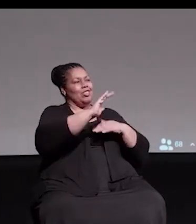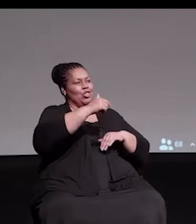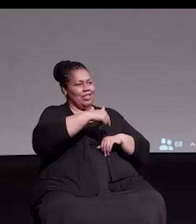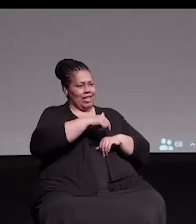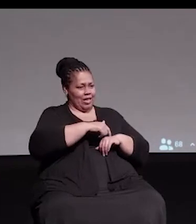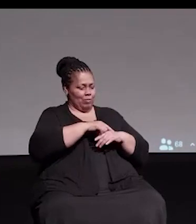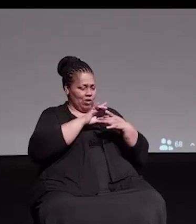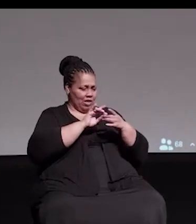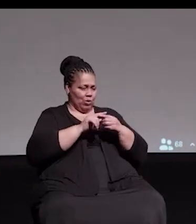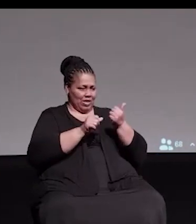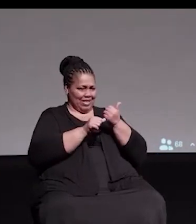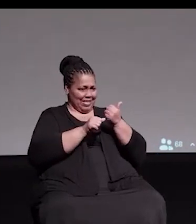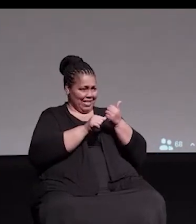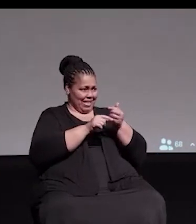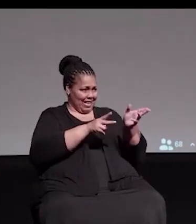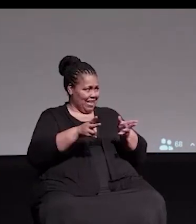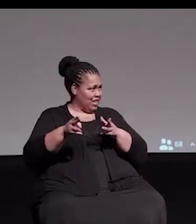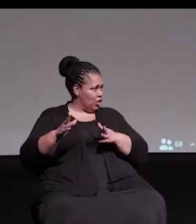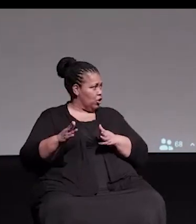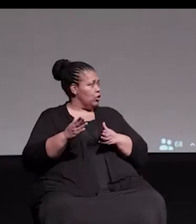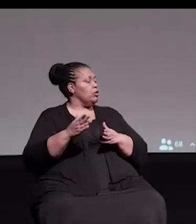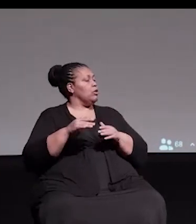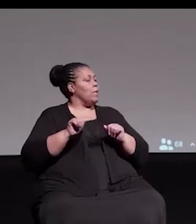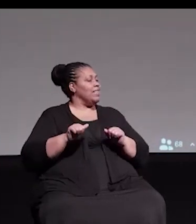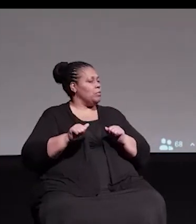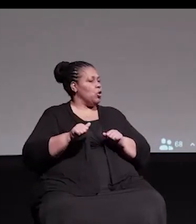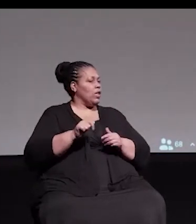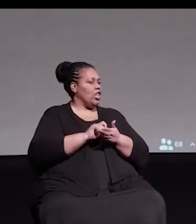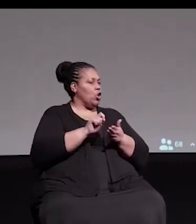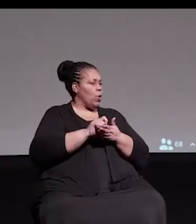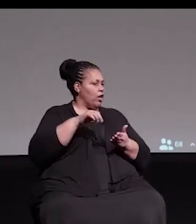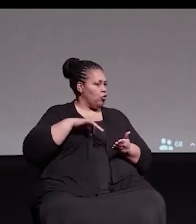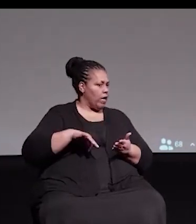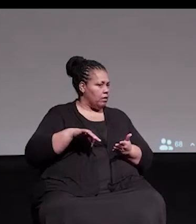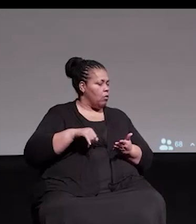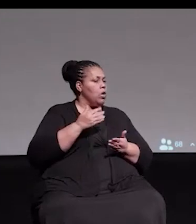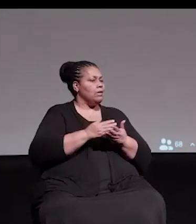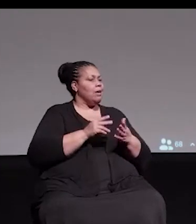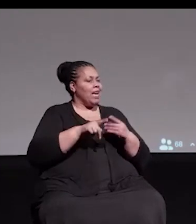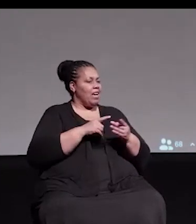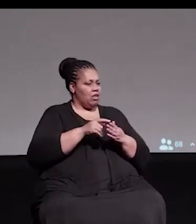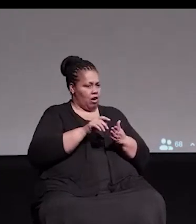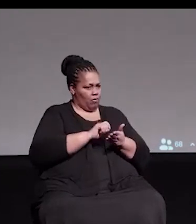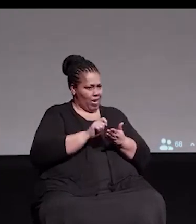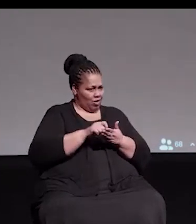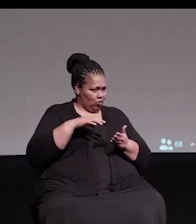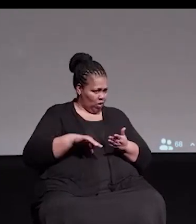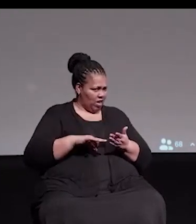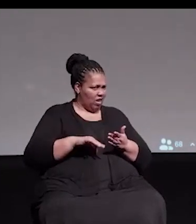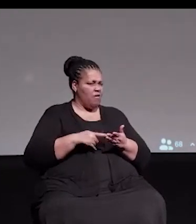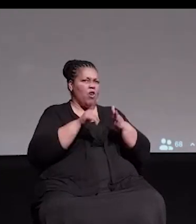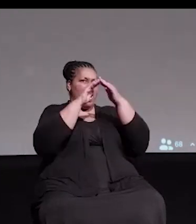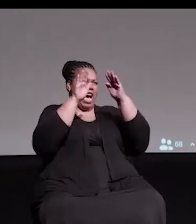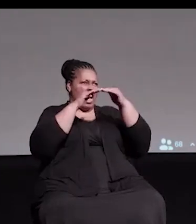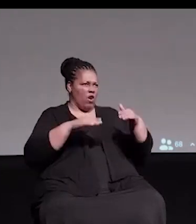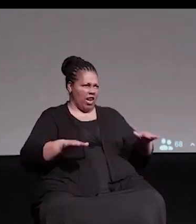the assistant editors, potentially getting a writer's credit or some sort of writer's credit, some sort of hierarchy about writer's credit. And I think about that because